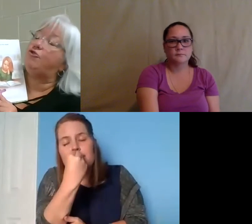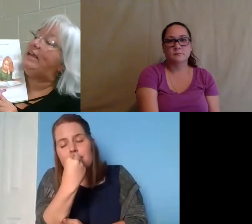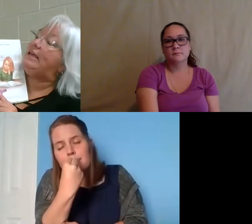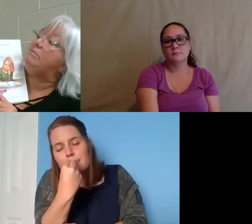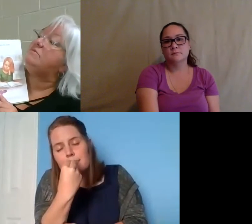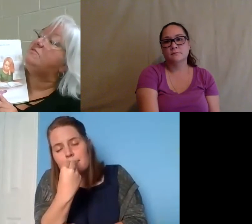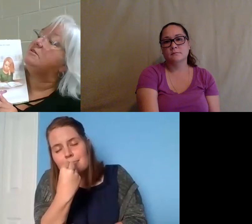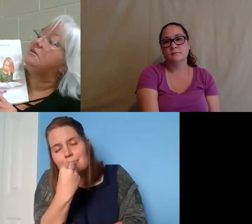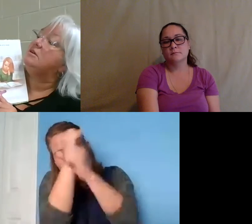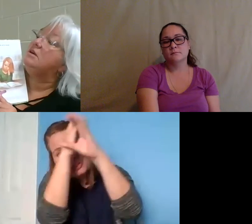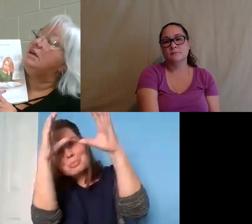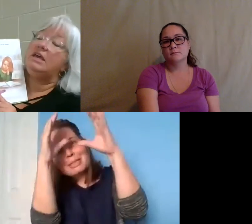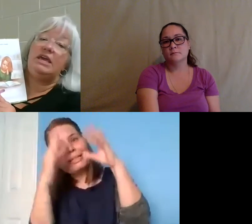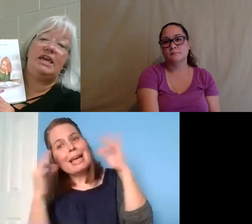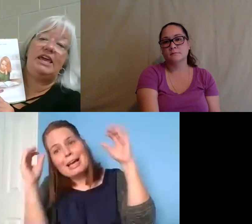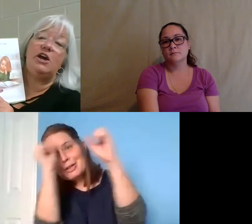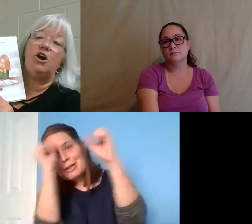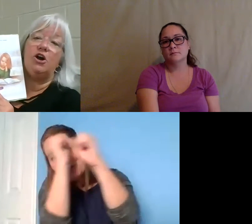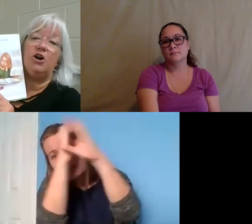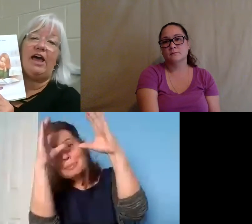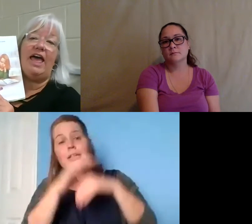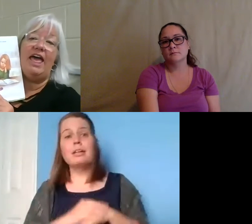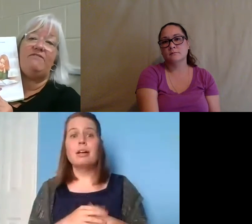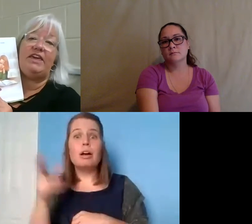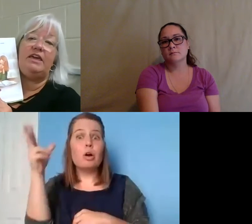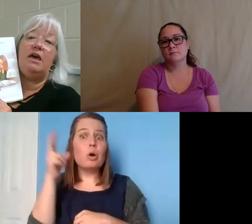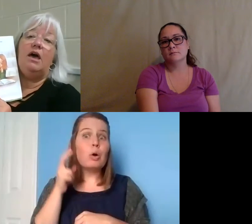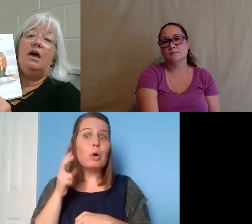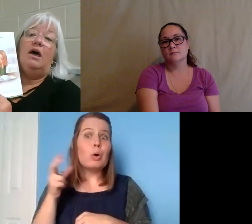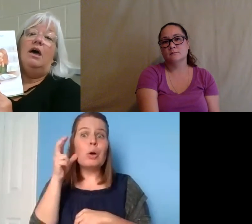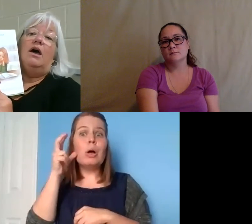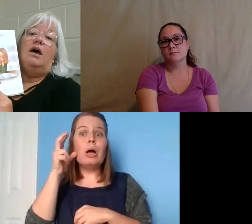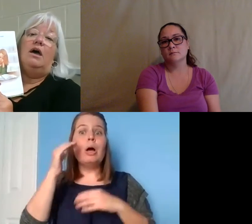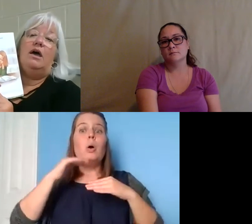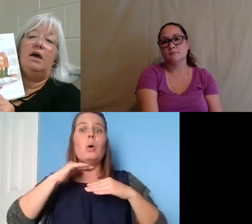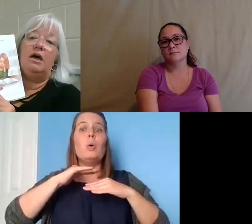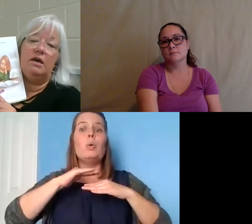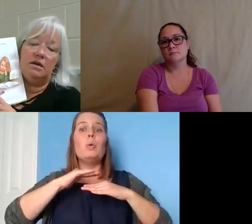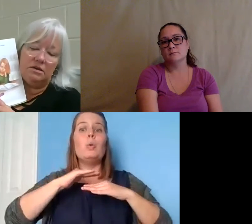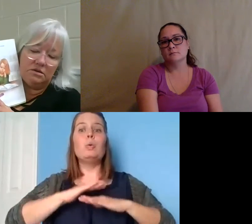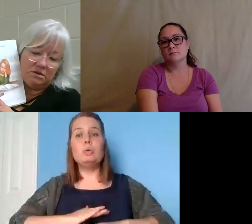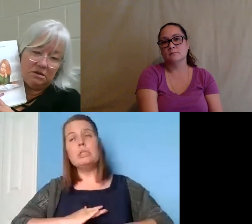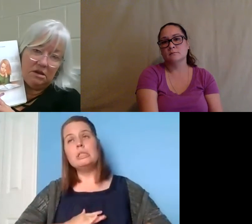kitten dreams, he heard a heavy